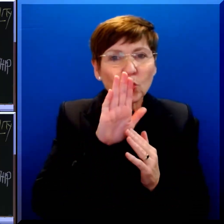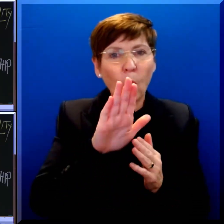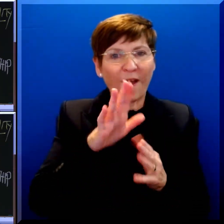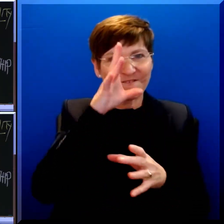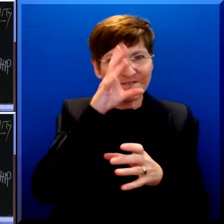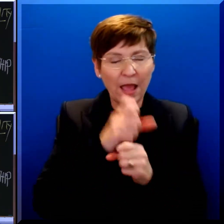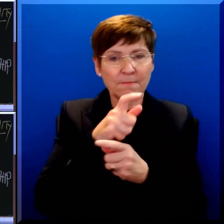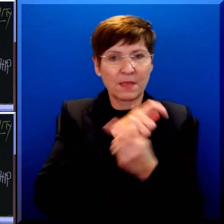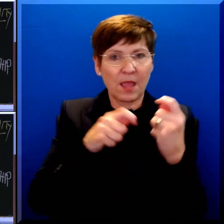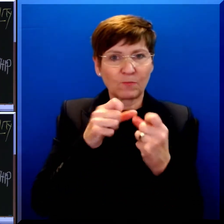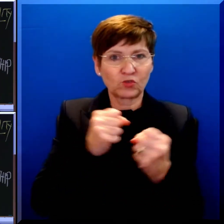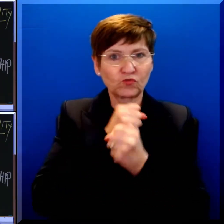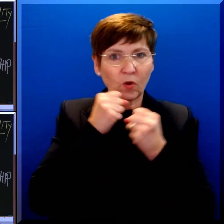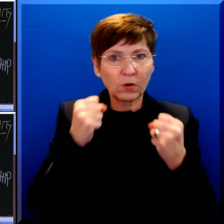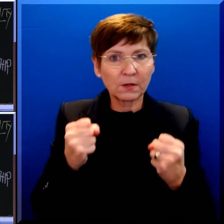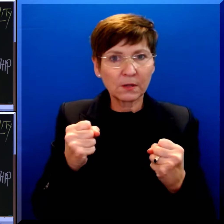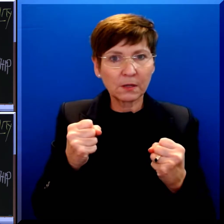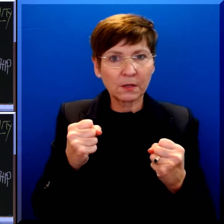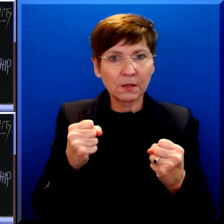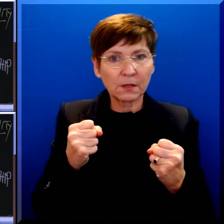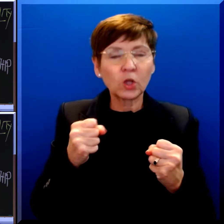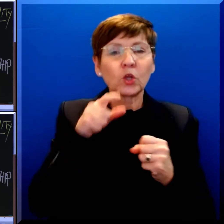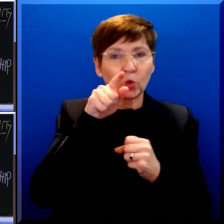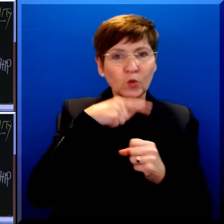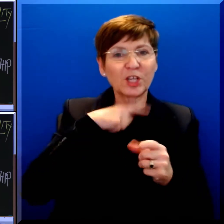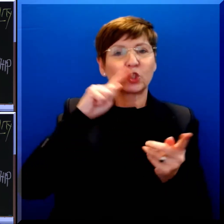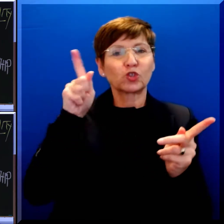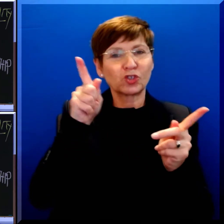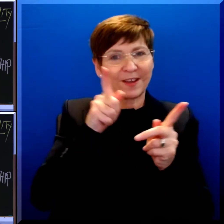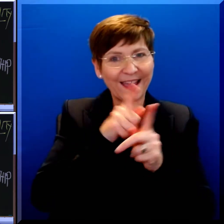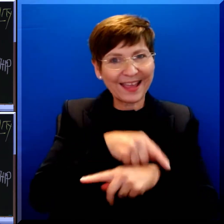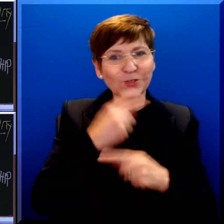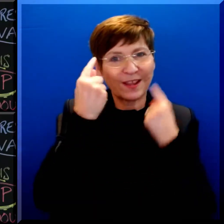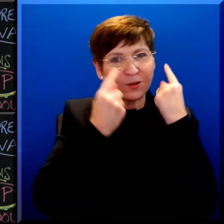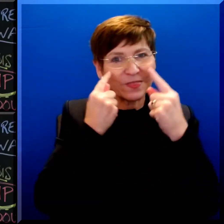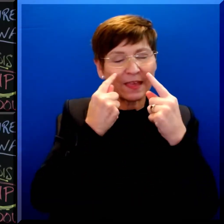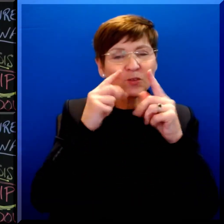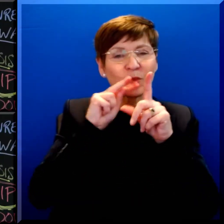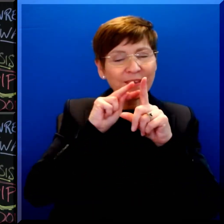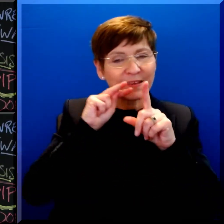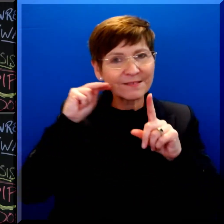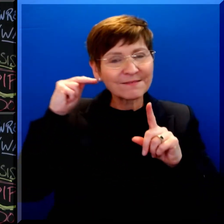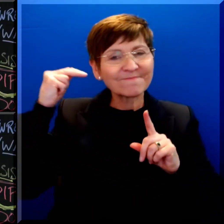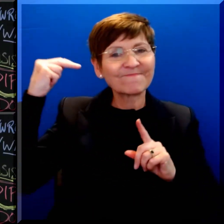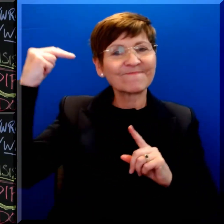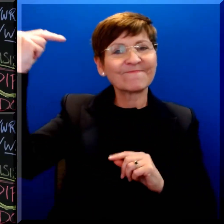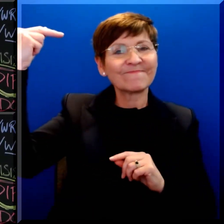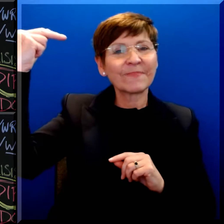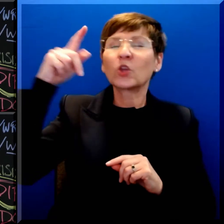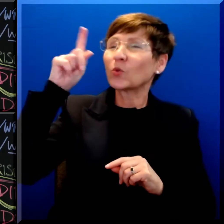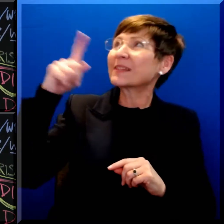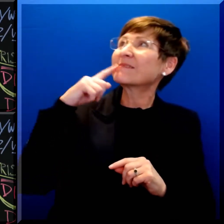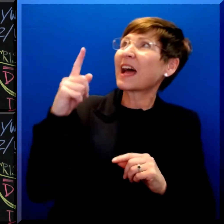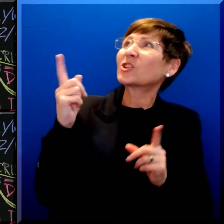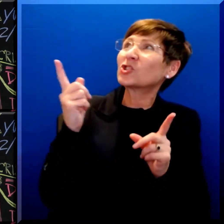like Habakkuk, you will get God's perspective on your pain. And when your perspective changes, so will your prayers. You won't just pray, God,